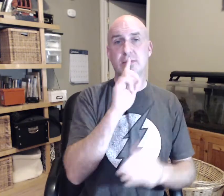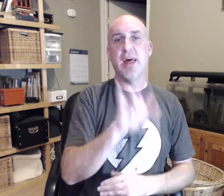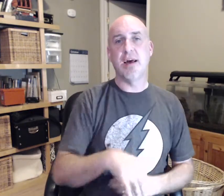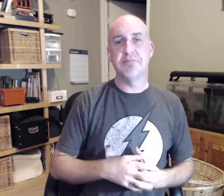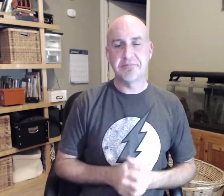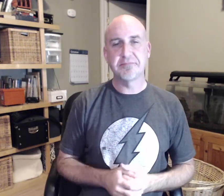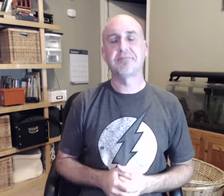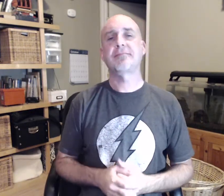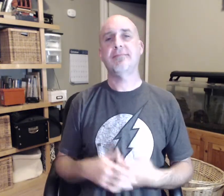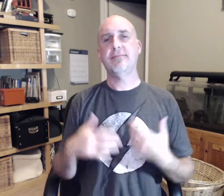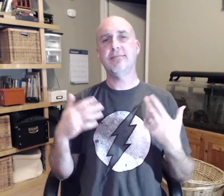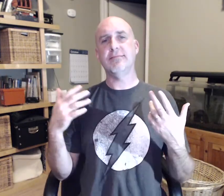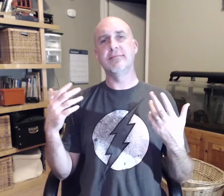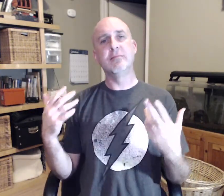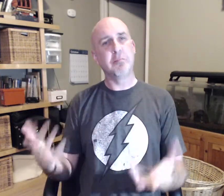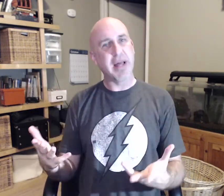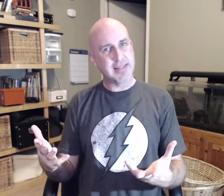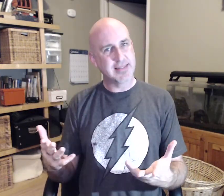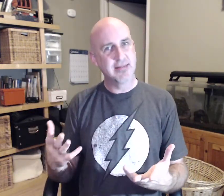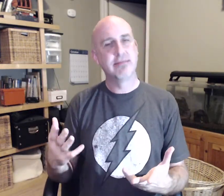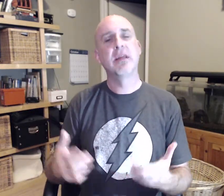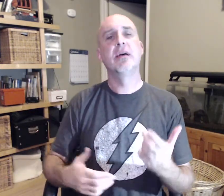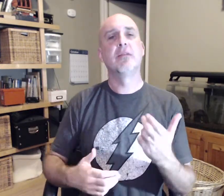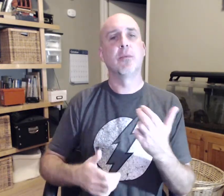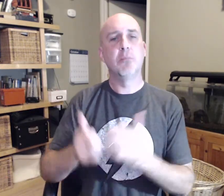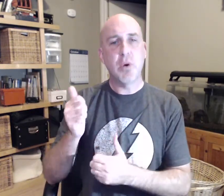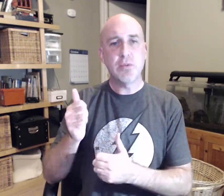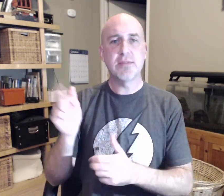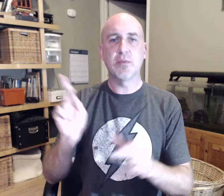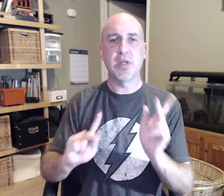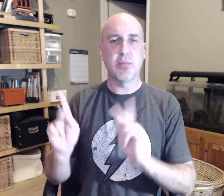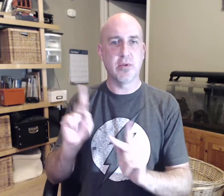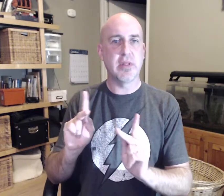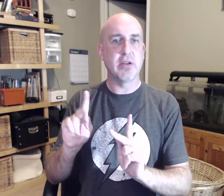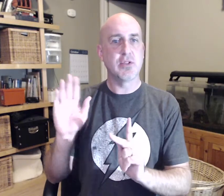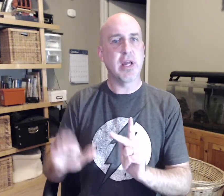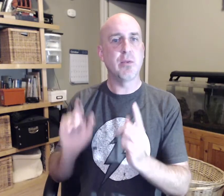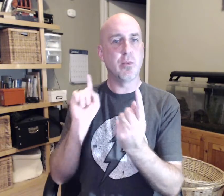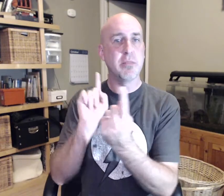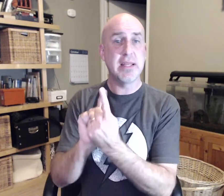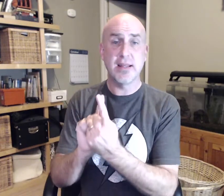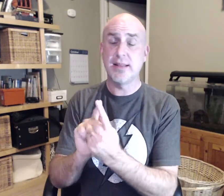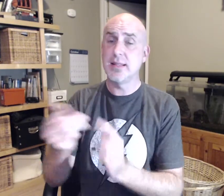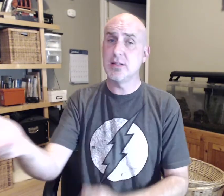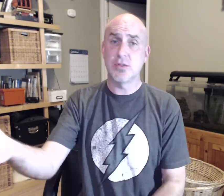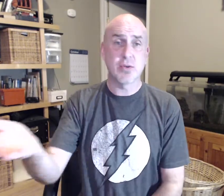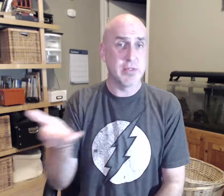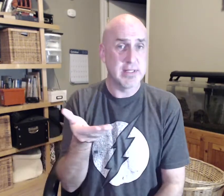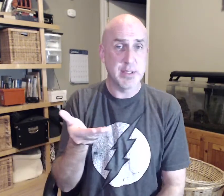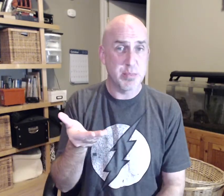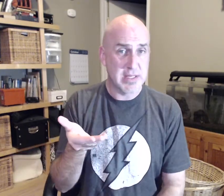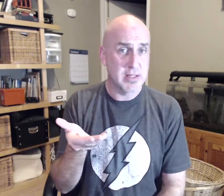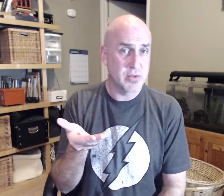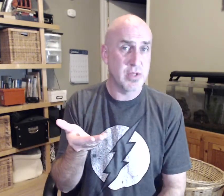that. But for most of the people that your child will meet, at least there's going to need to be an